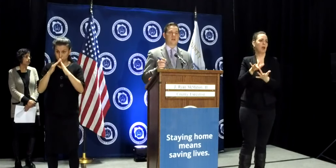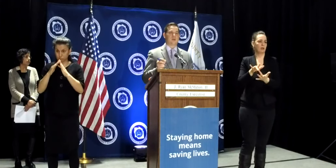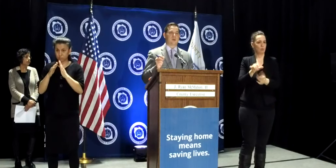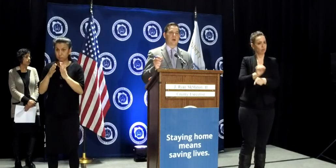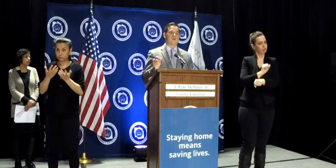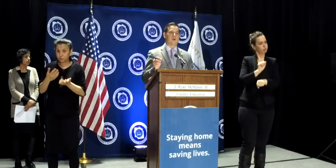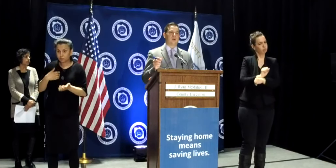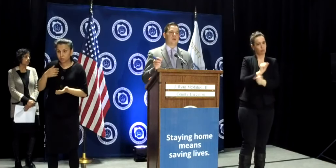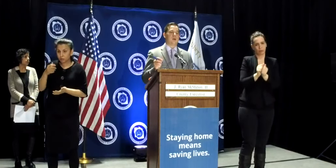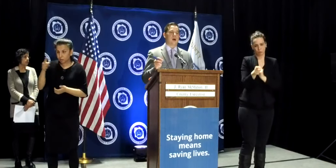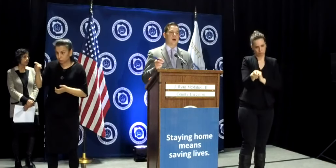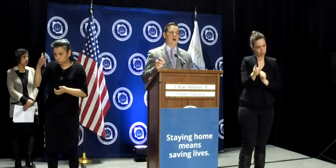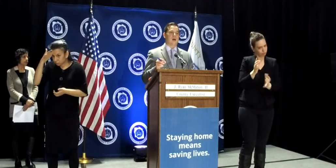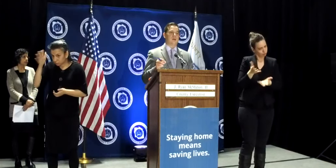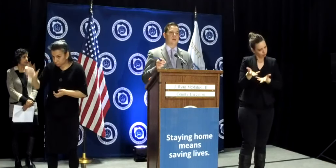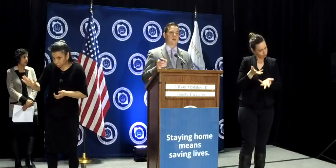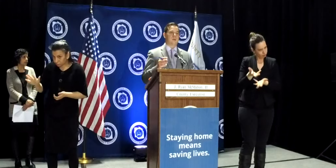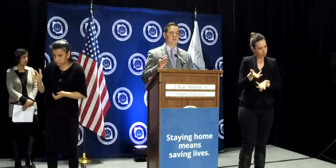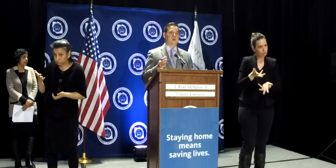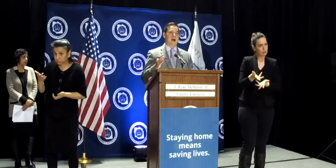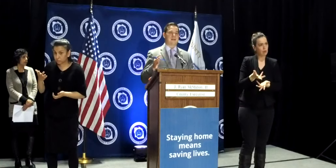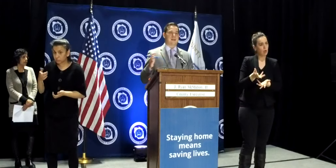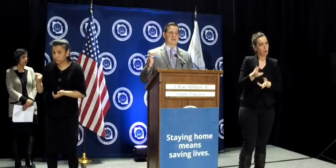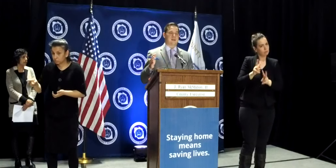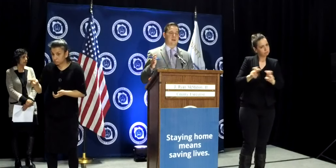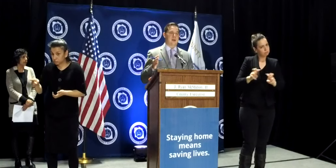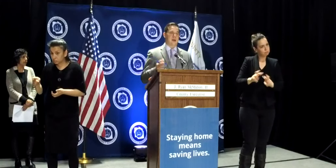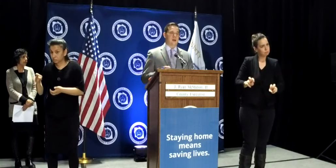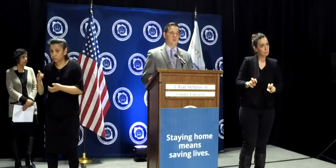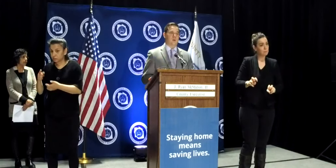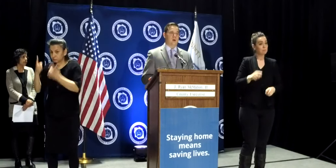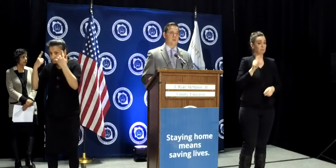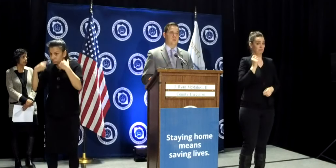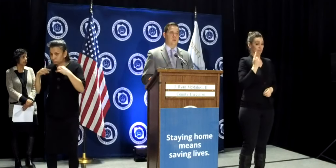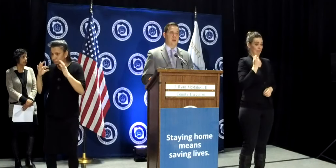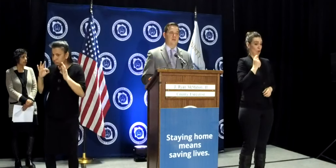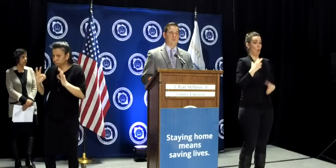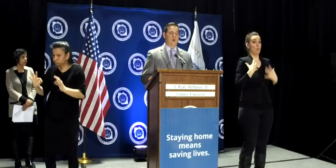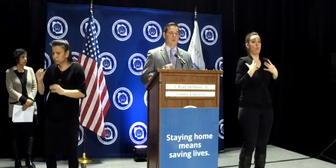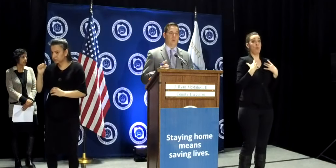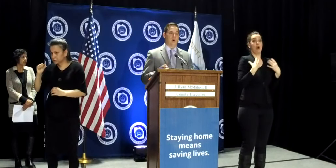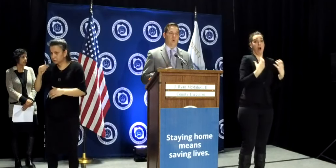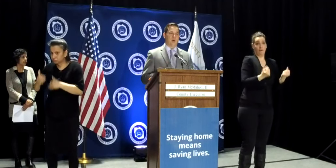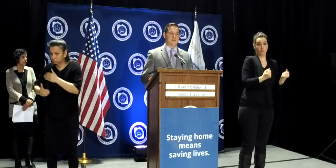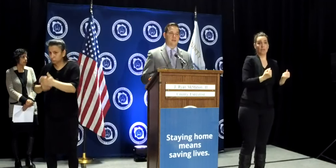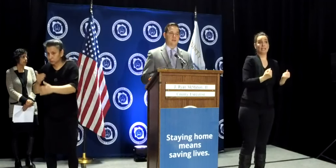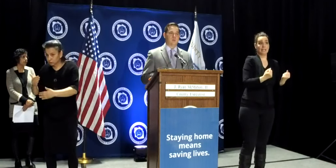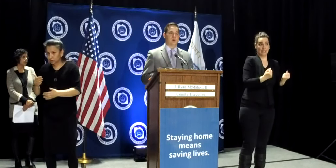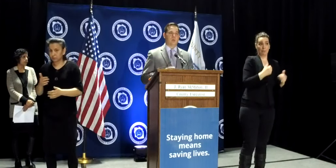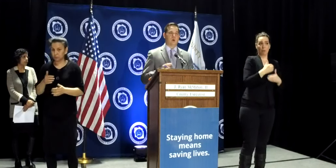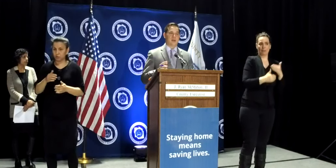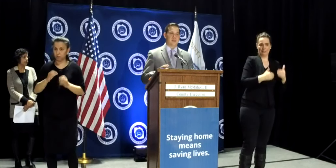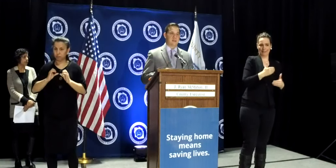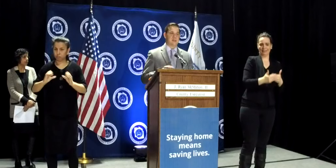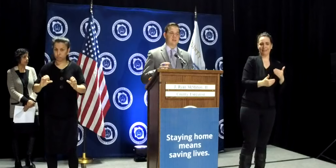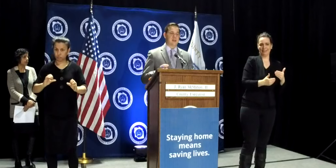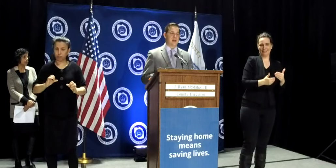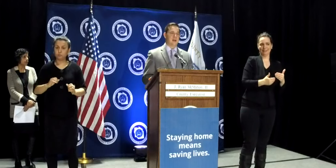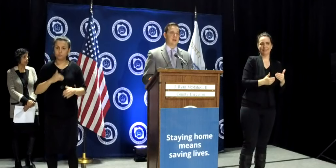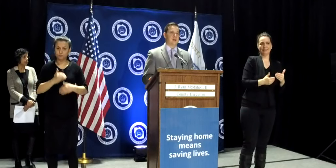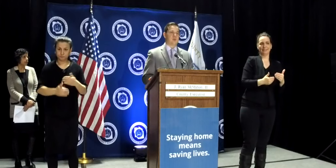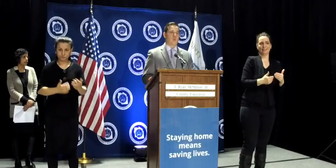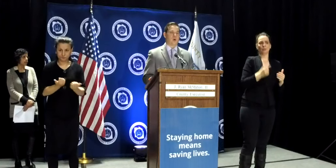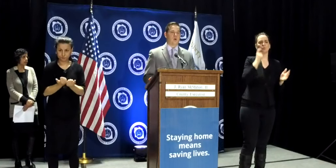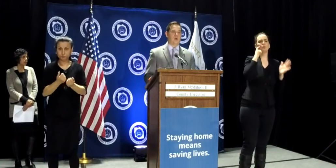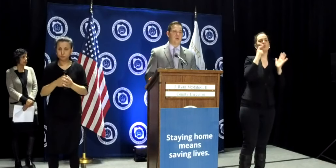they start to recover, there's a process. And we have more and more quarantines, more and more cases each